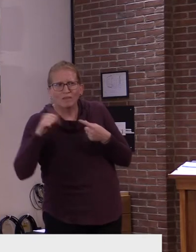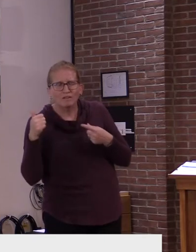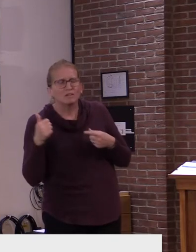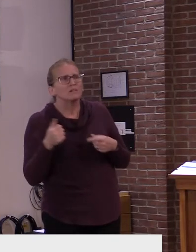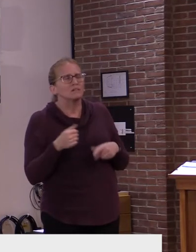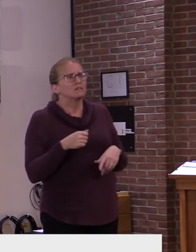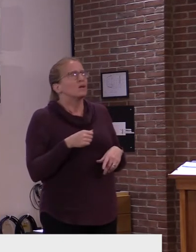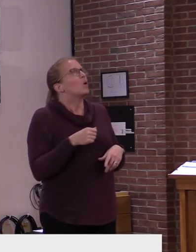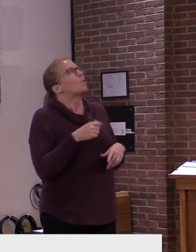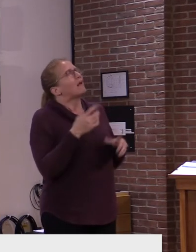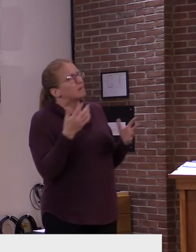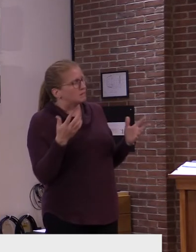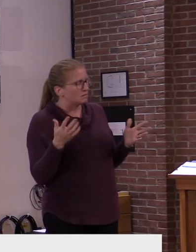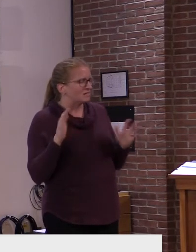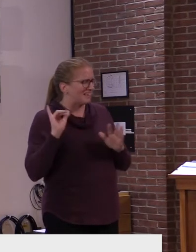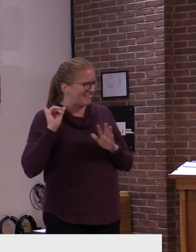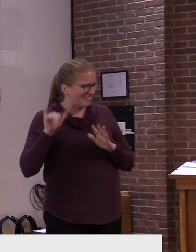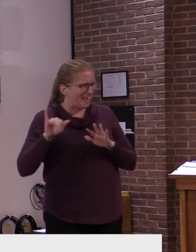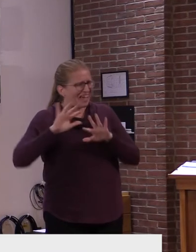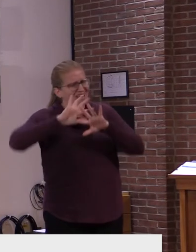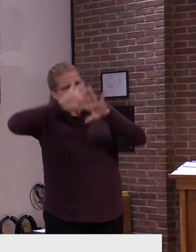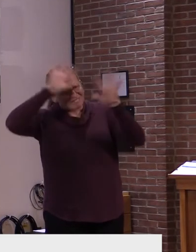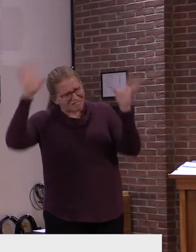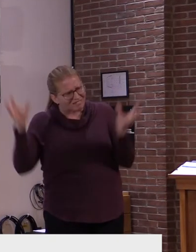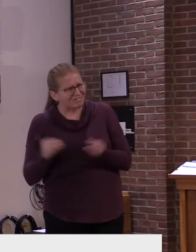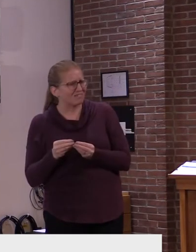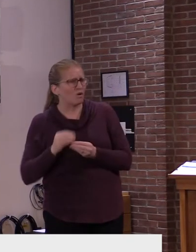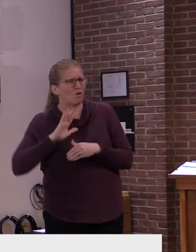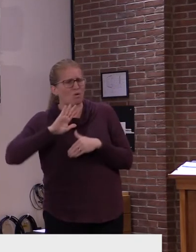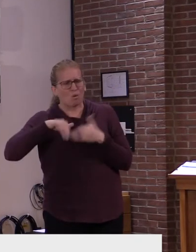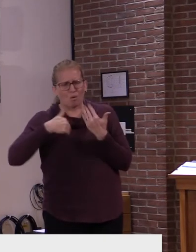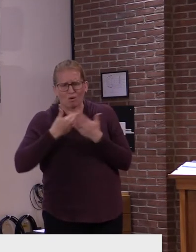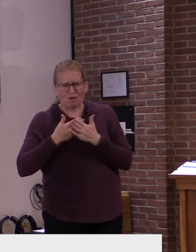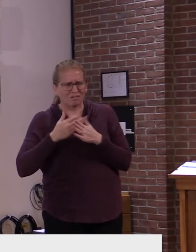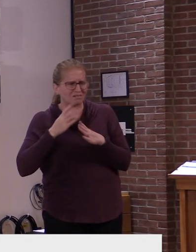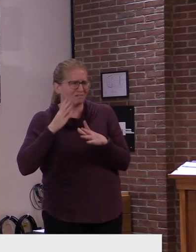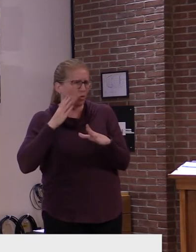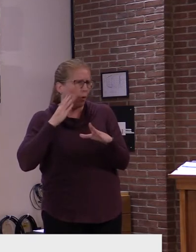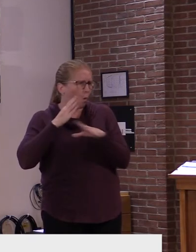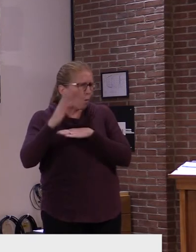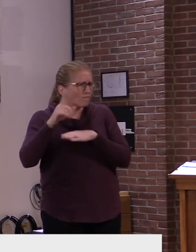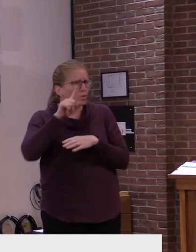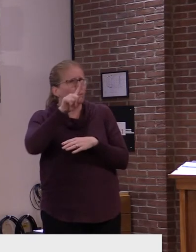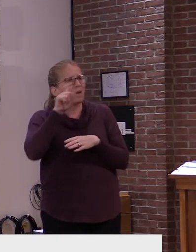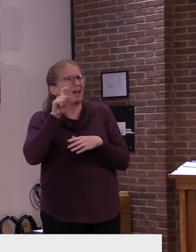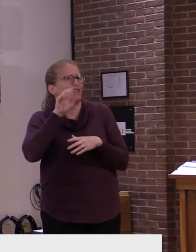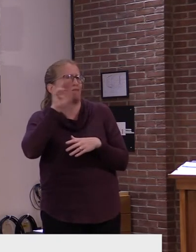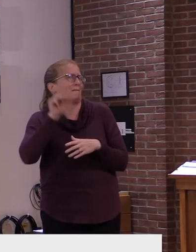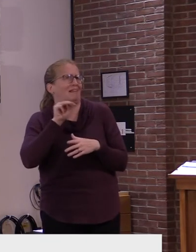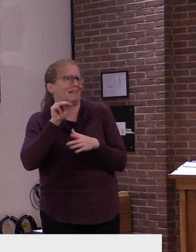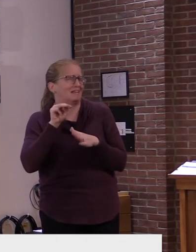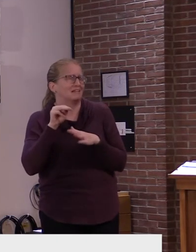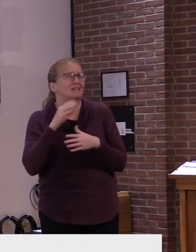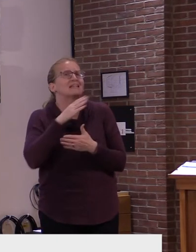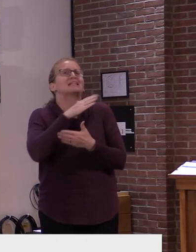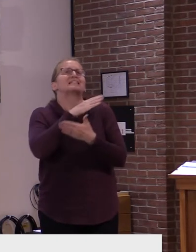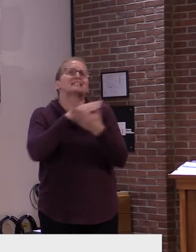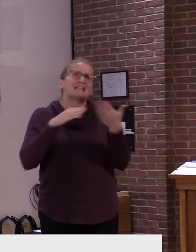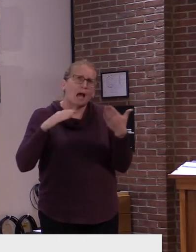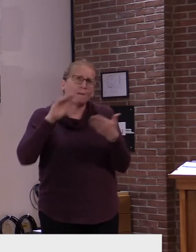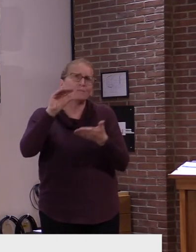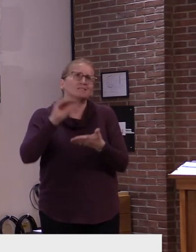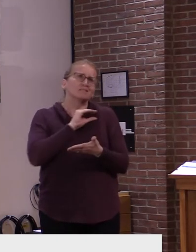Yeah, the whole package was over $100 million. Some of it was reallocated to AHS. Some of it